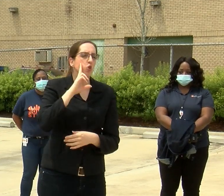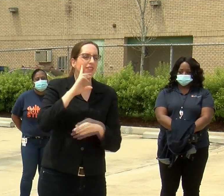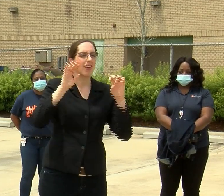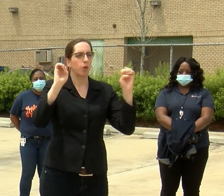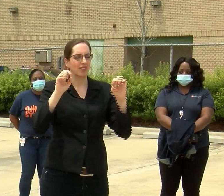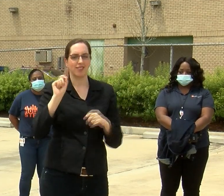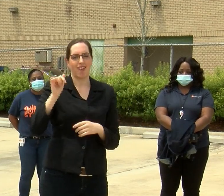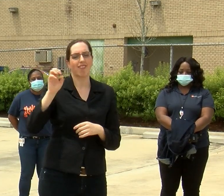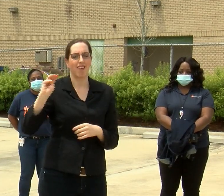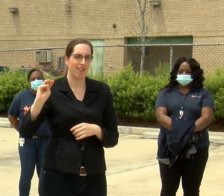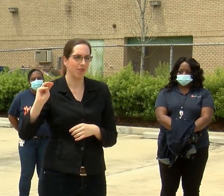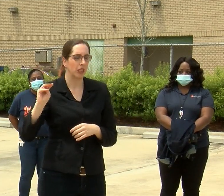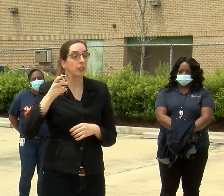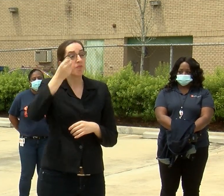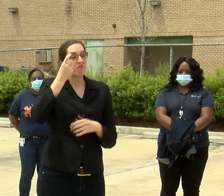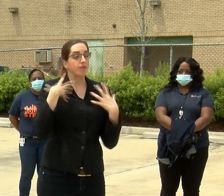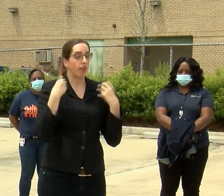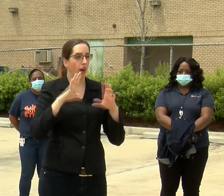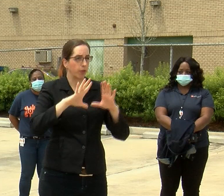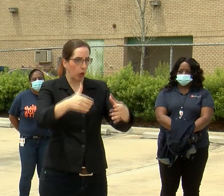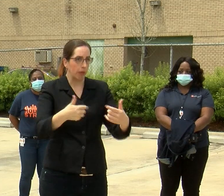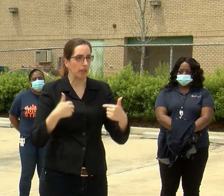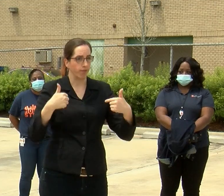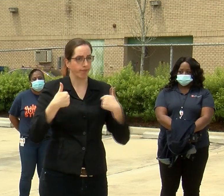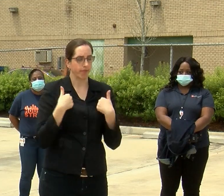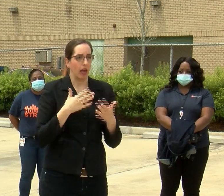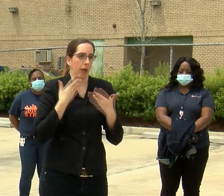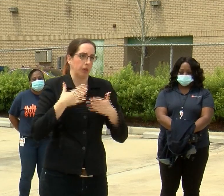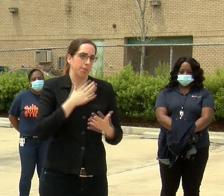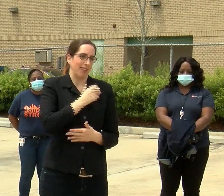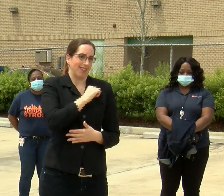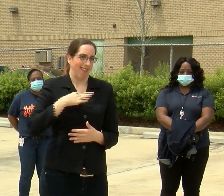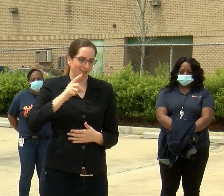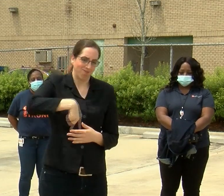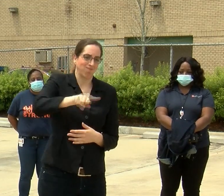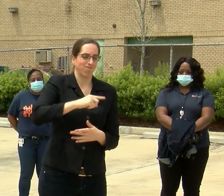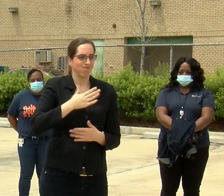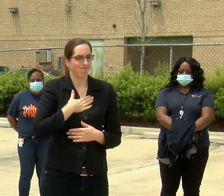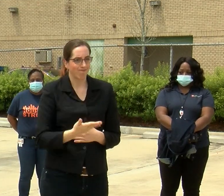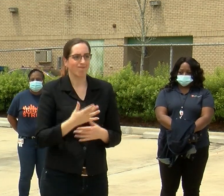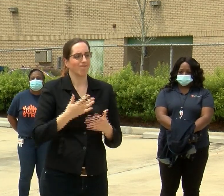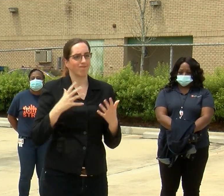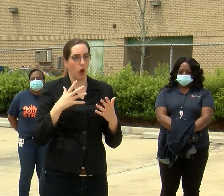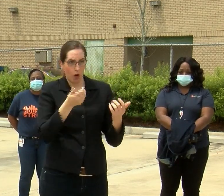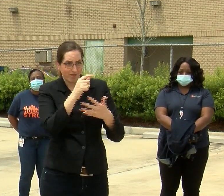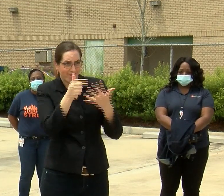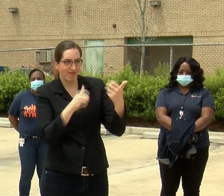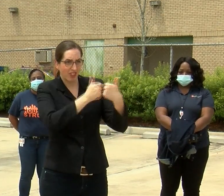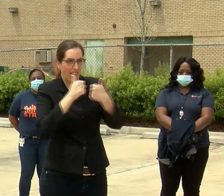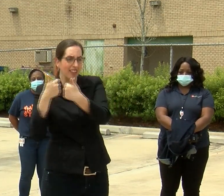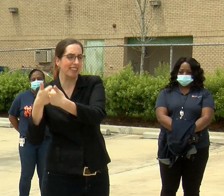HoustonEmergency.com. As a health department, I'm grateful to my staff for being willing to answer the challenge related